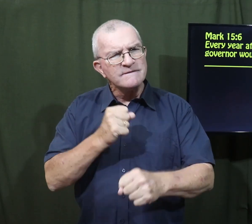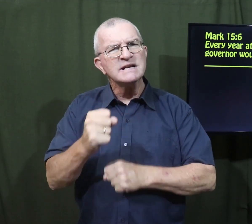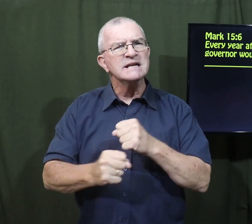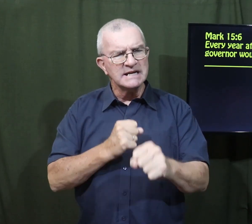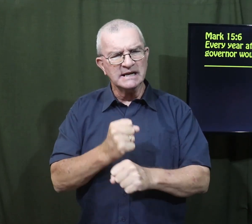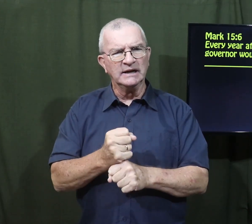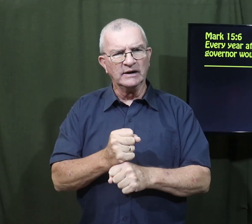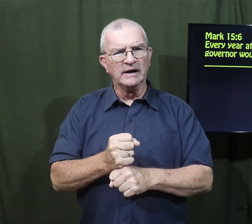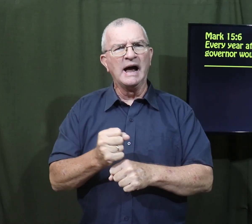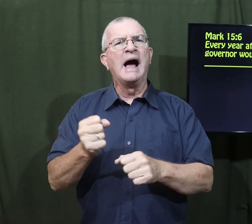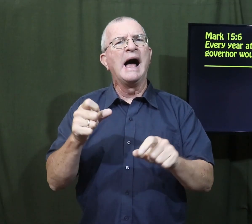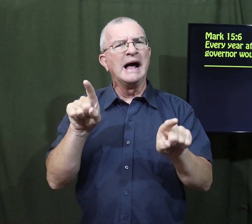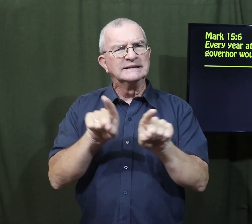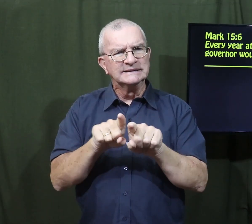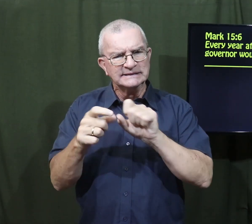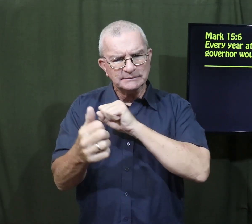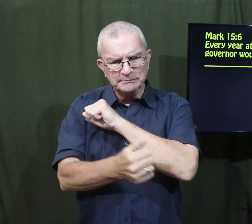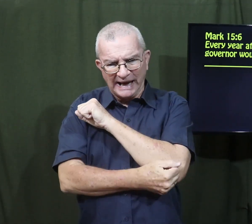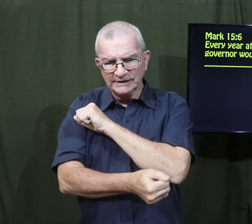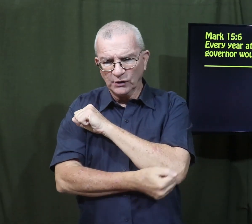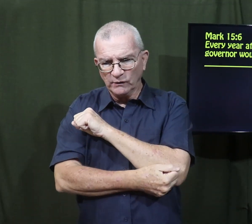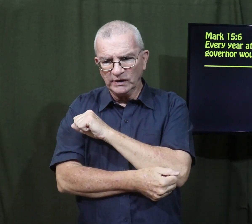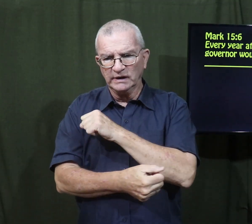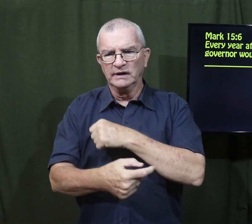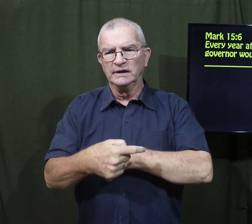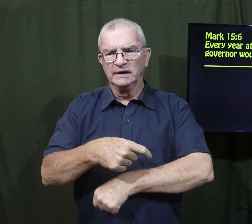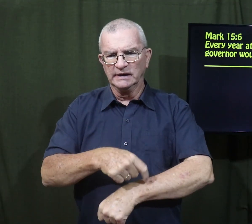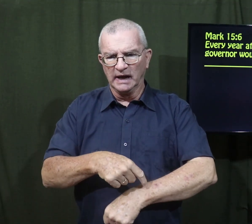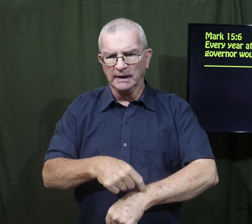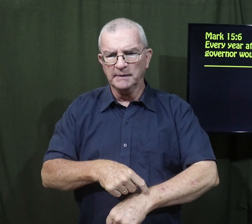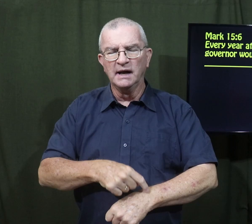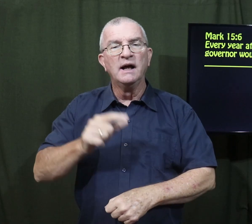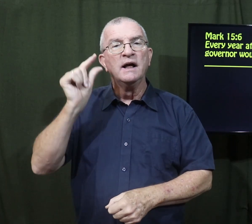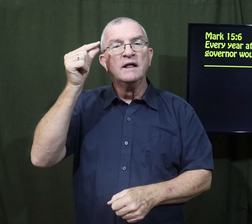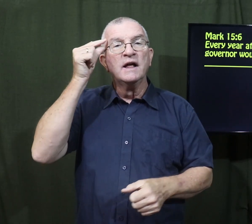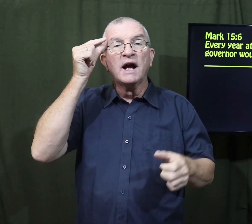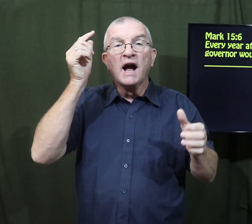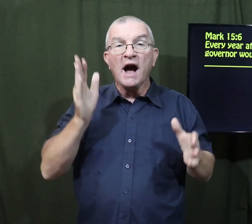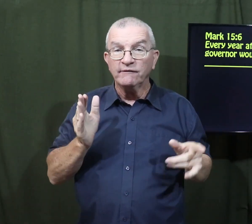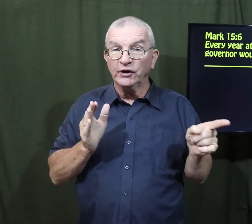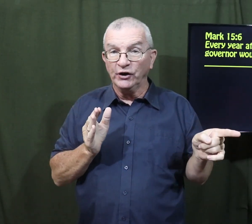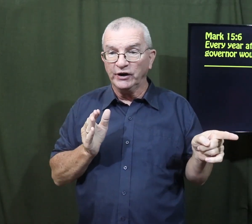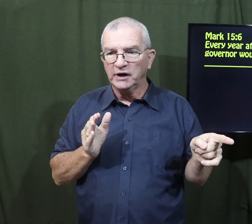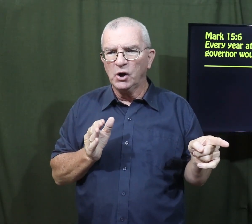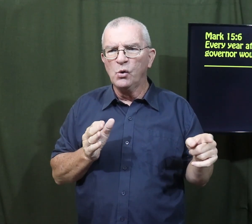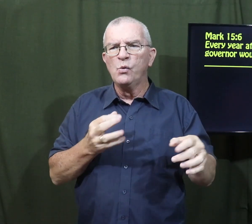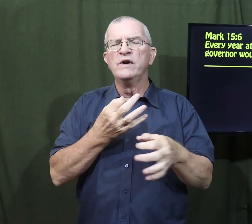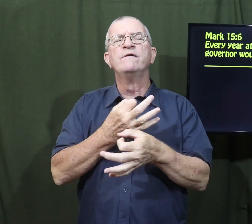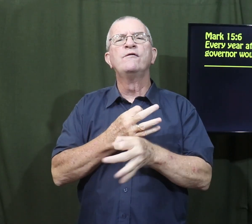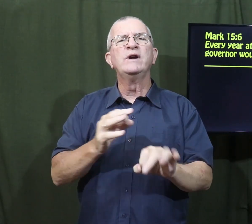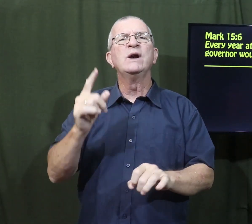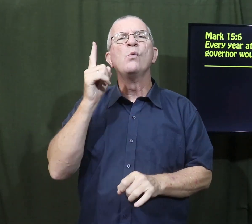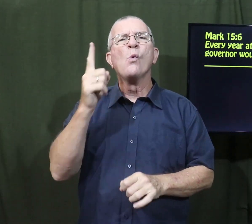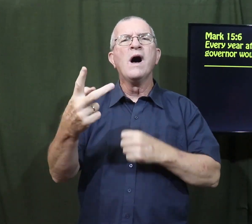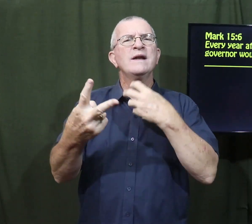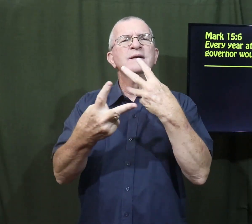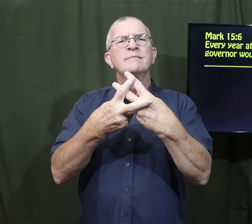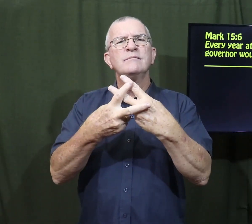6. Every year at the Passover time, the governor would